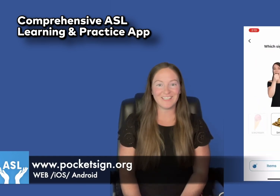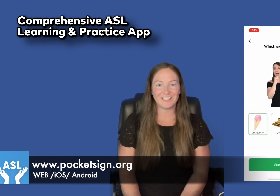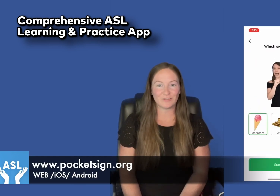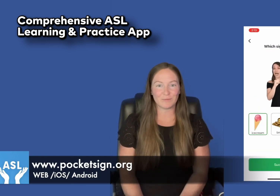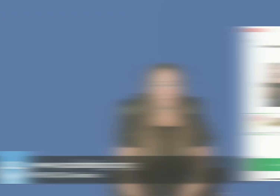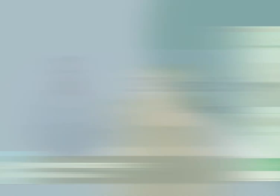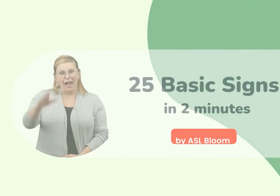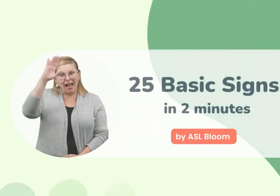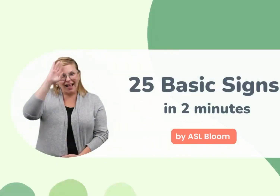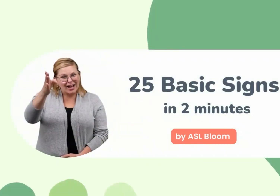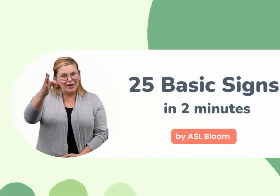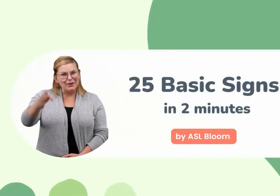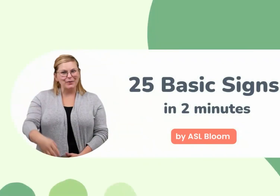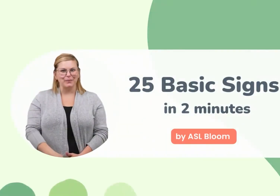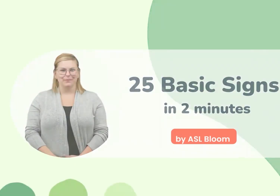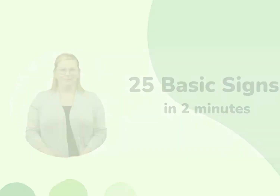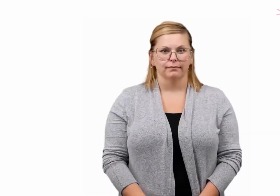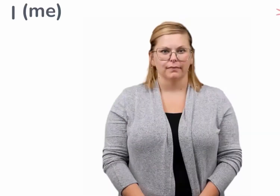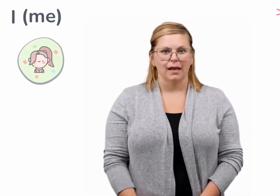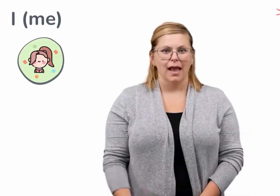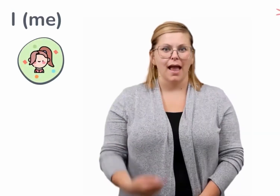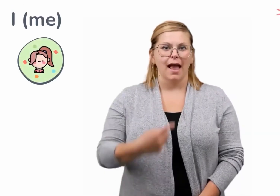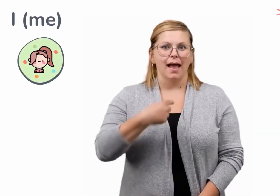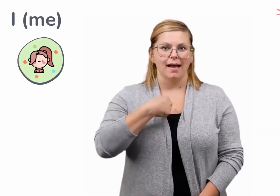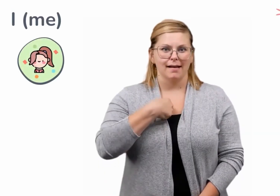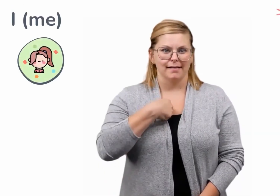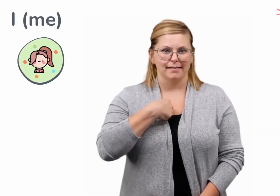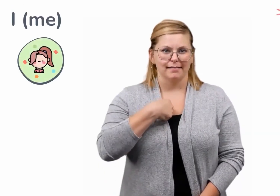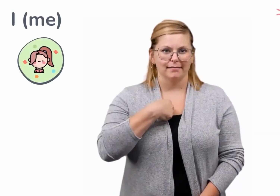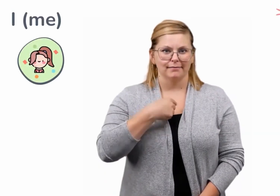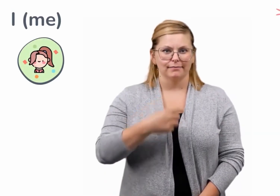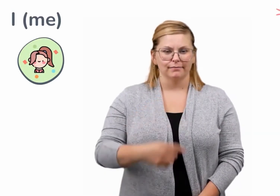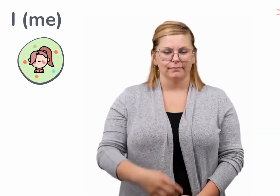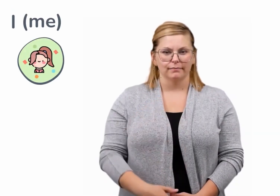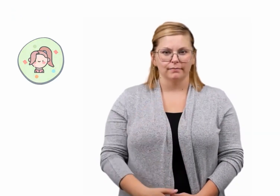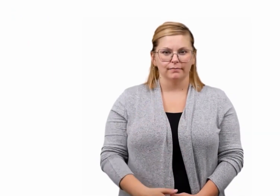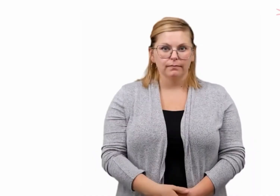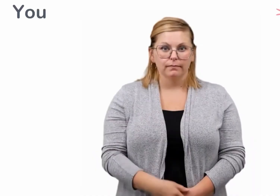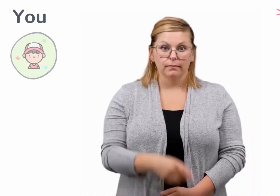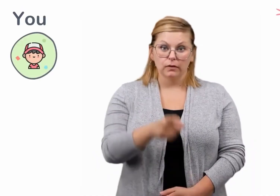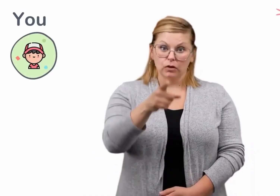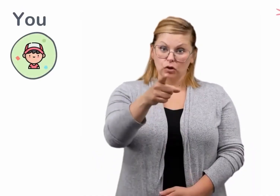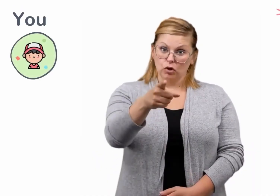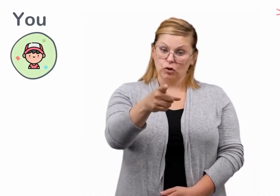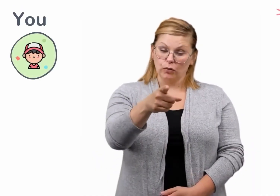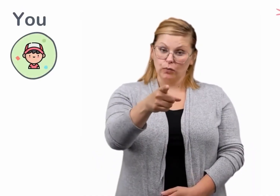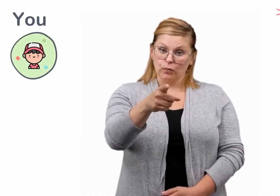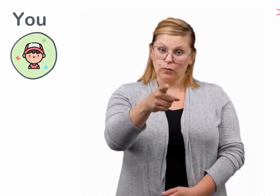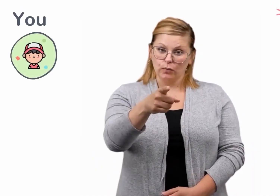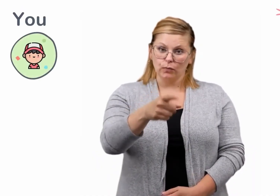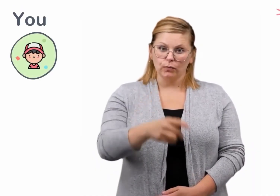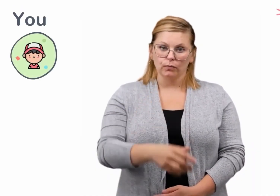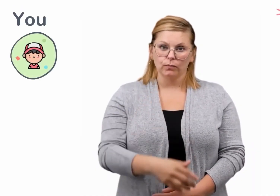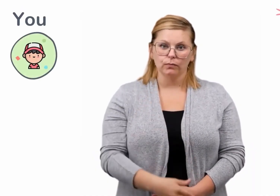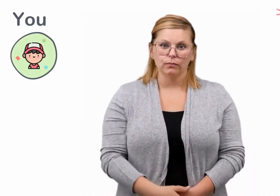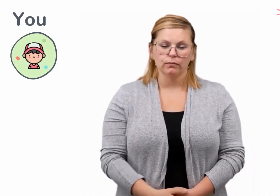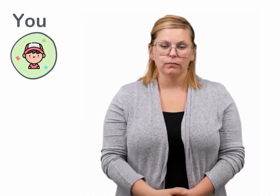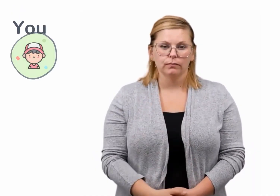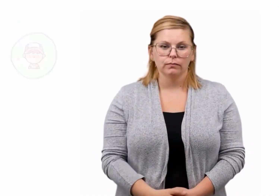route. Final thoughts. So there you have it, the top 3 best apps to learn ASL. A video-only app #3 is ideal for